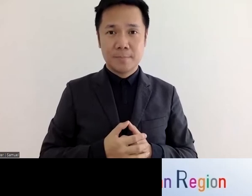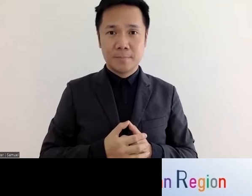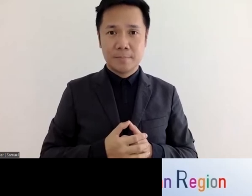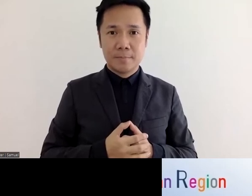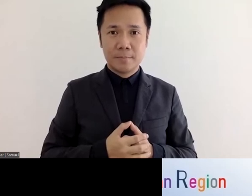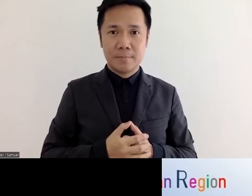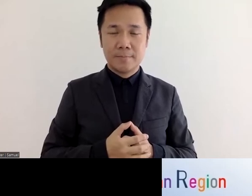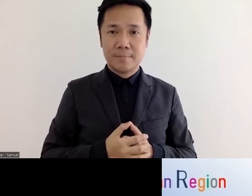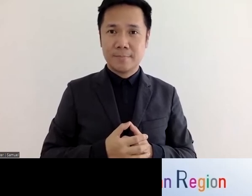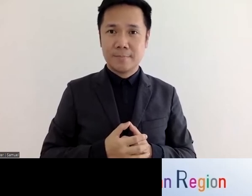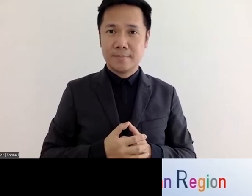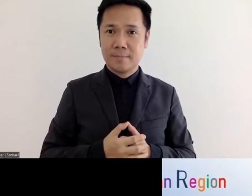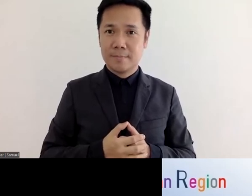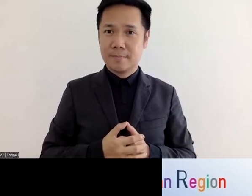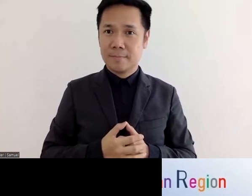giving